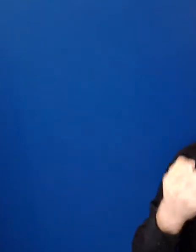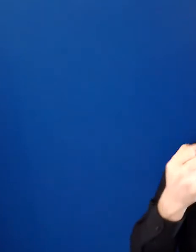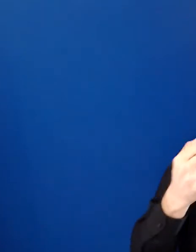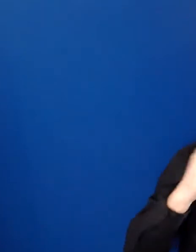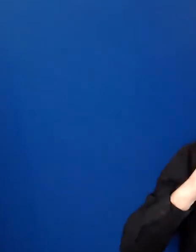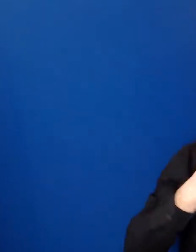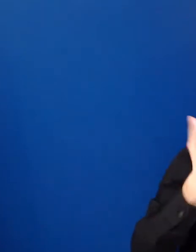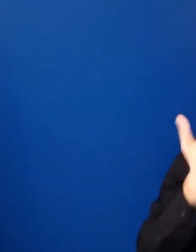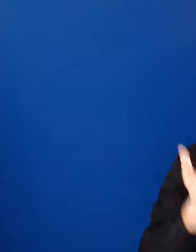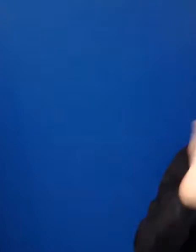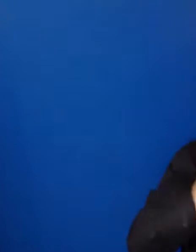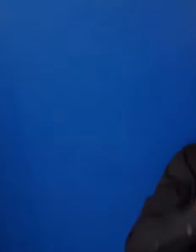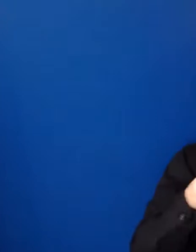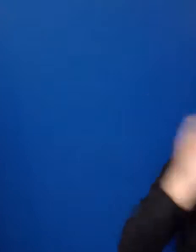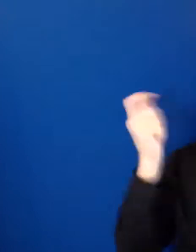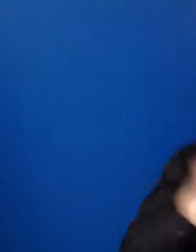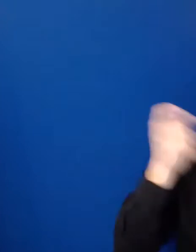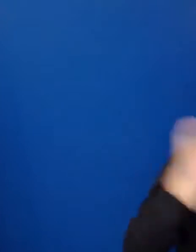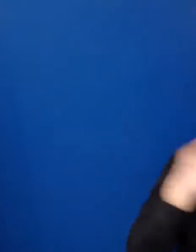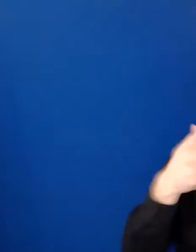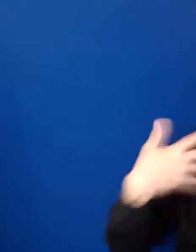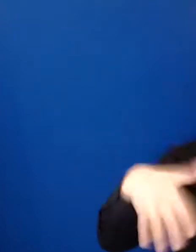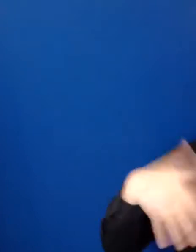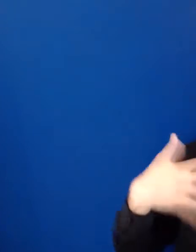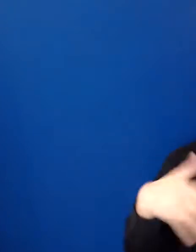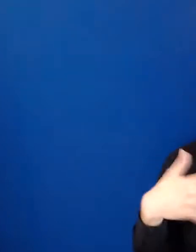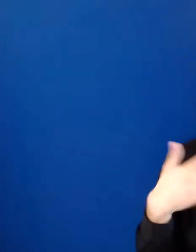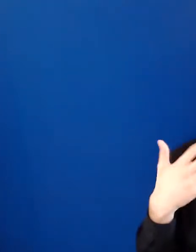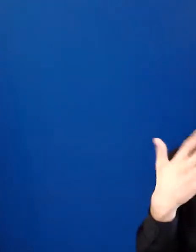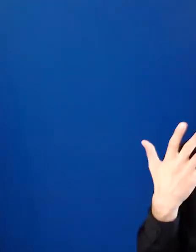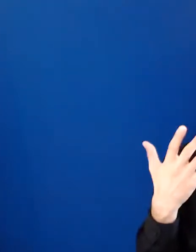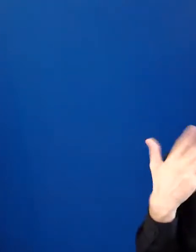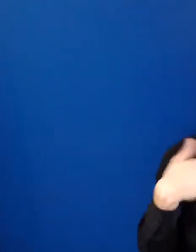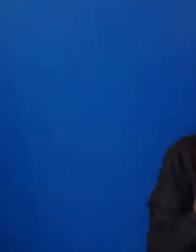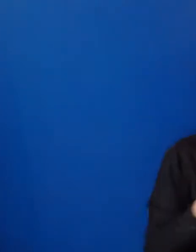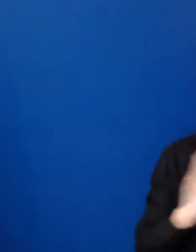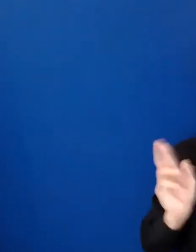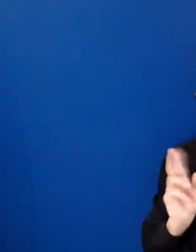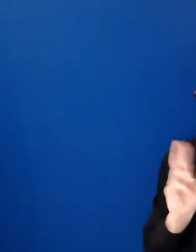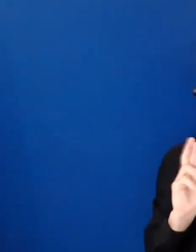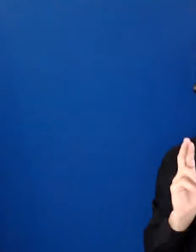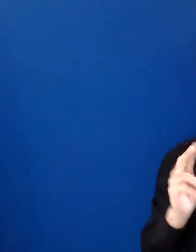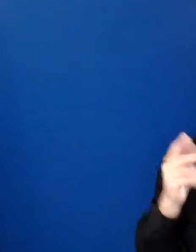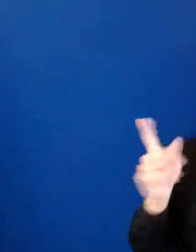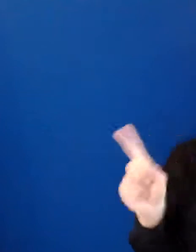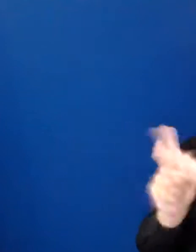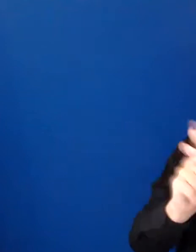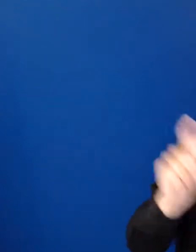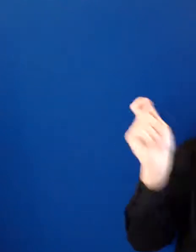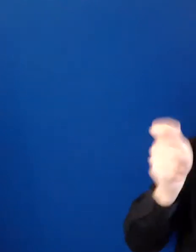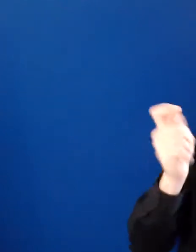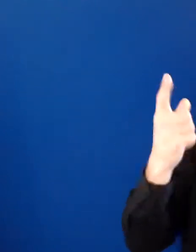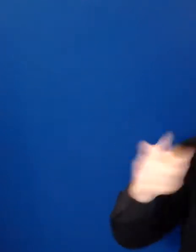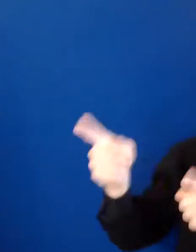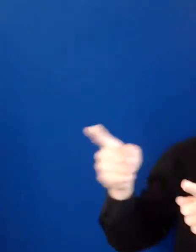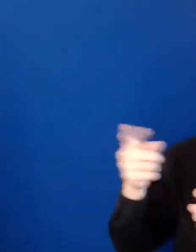just changing rapidly. And are we preparing ourselves to make those adjustments? Have we made